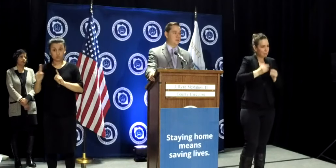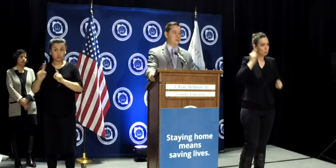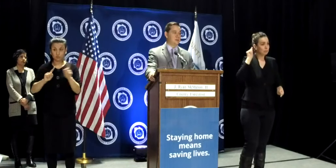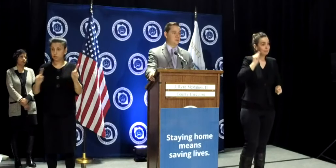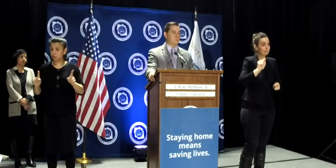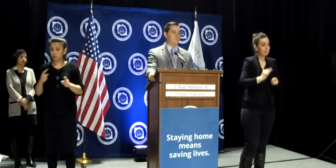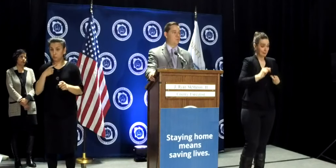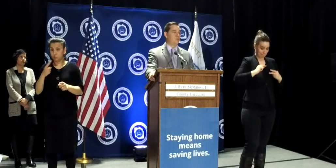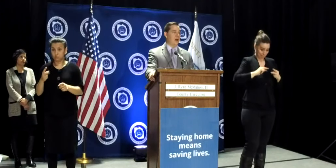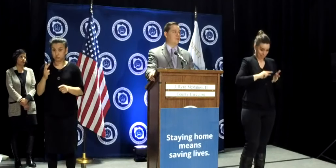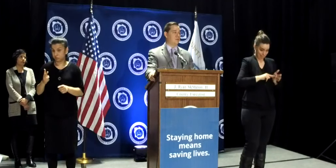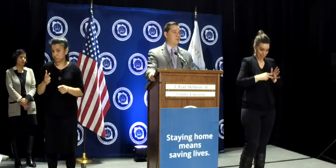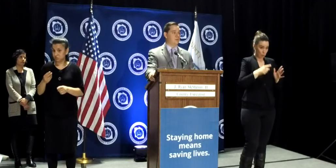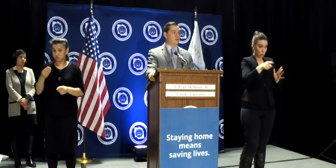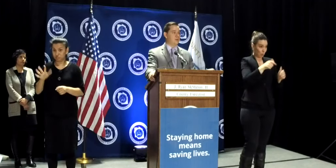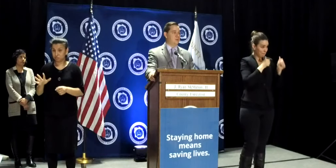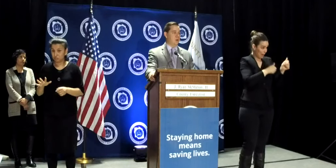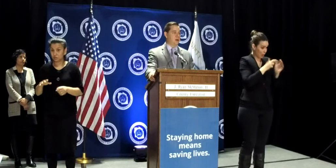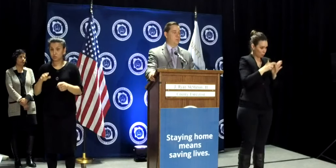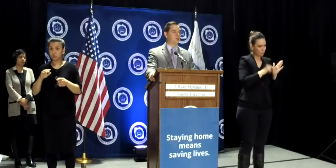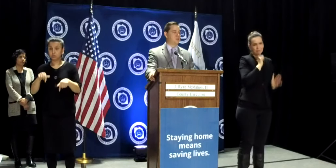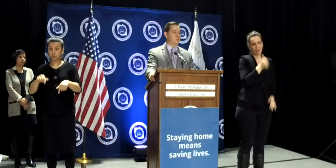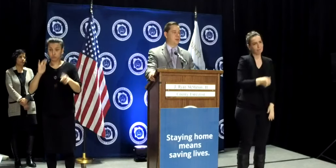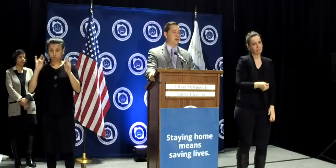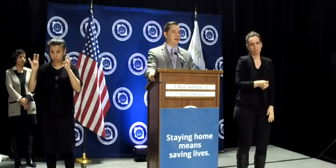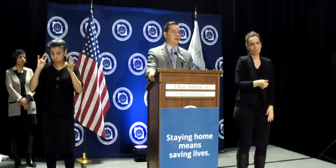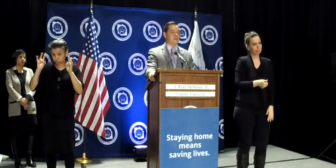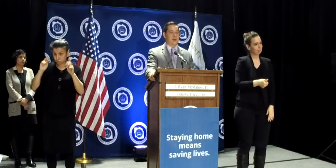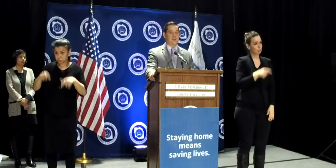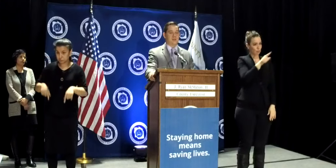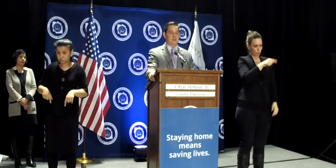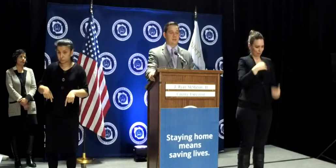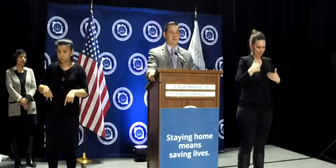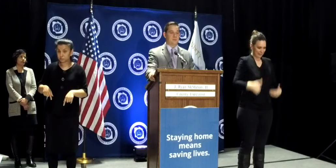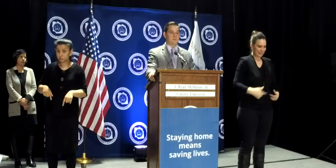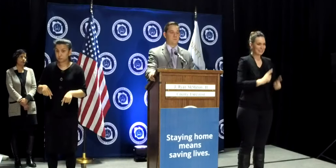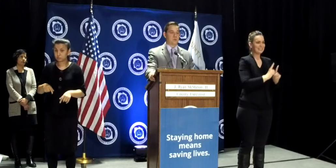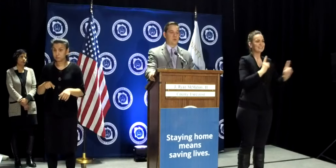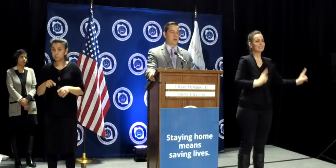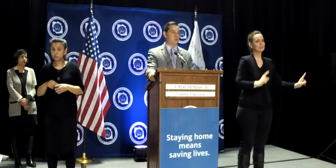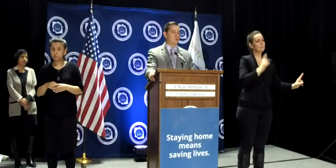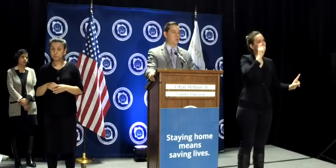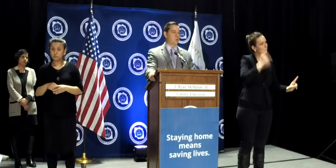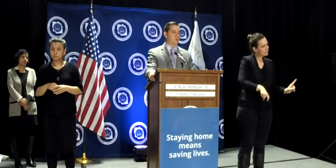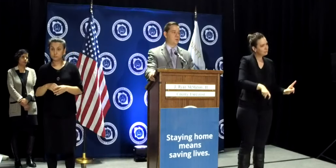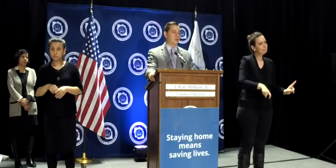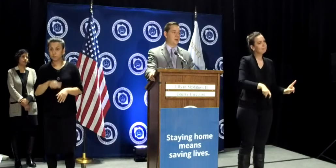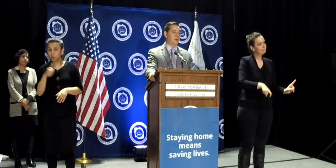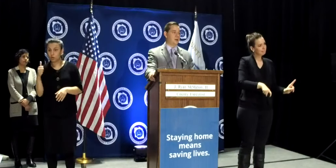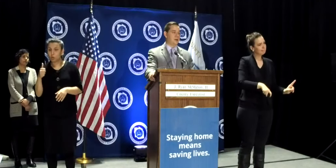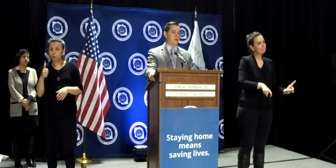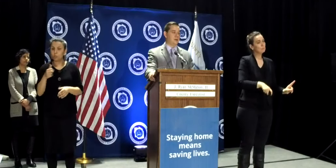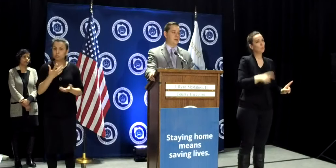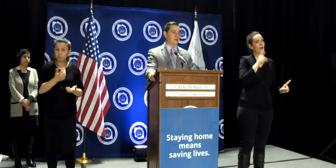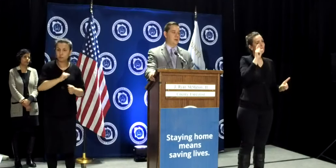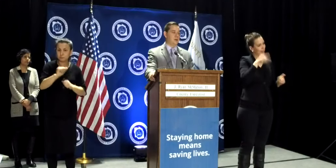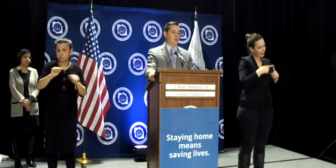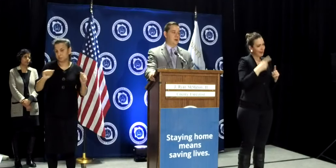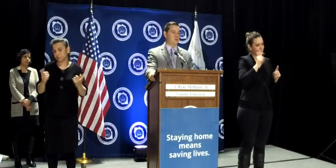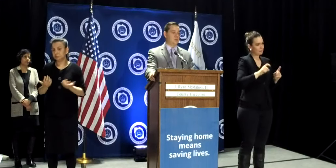the community has moved on from wanting to participate in that. Then I think you need to look at new tools